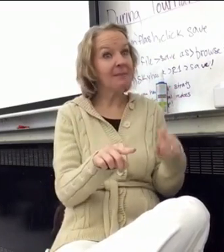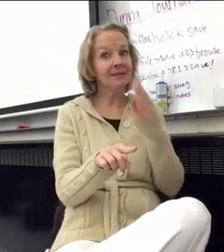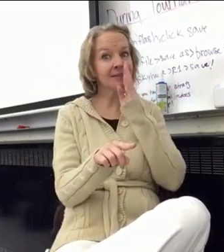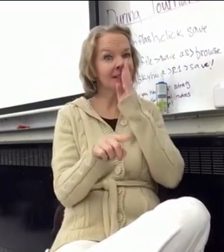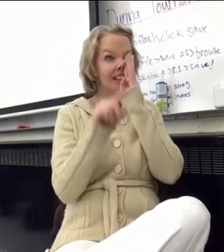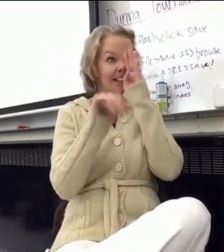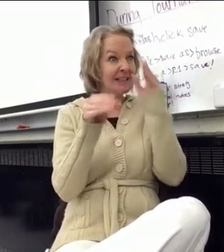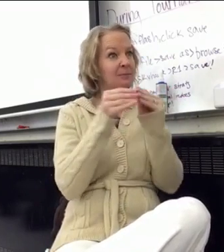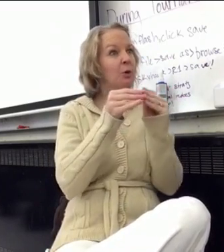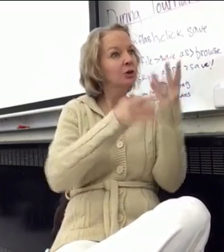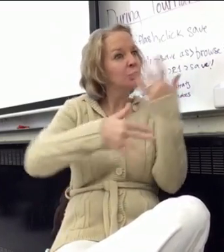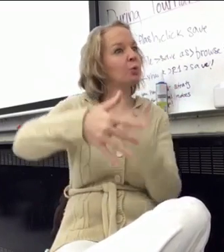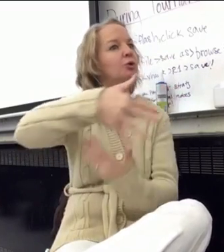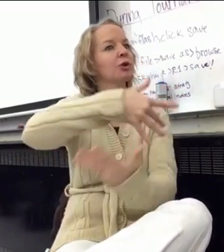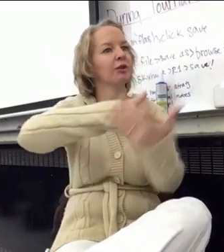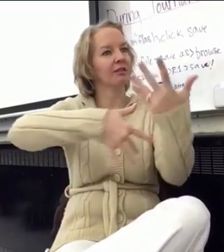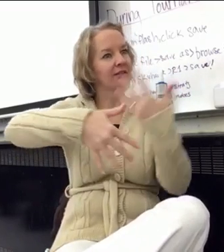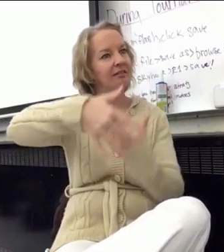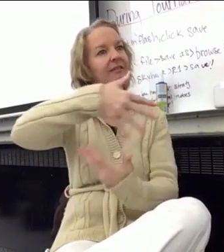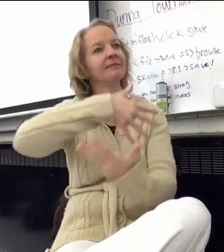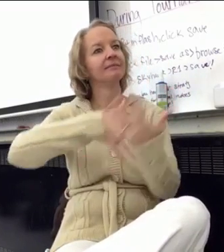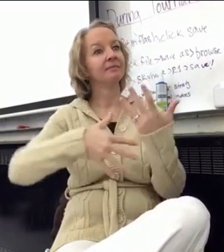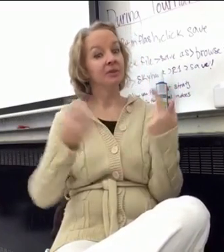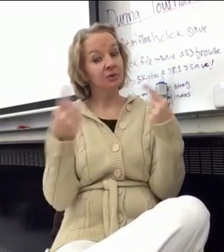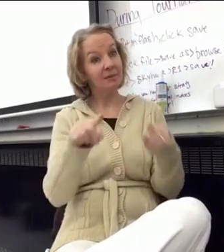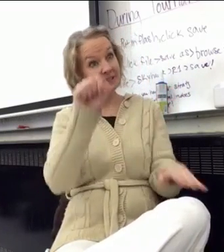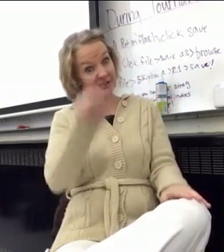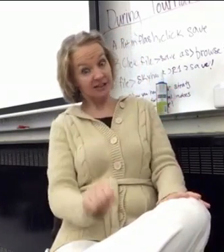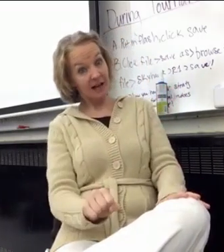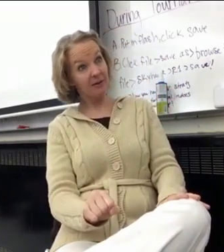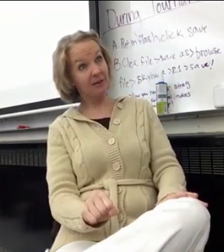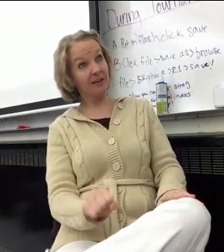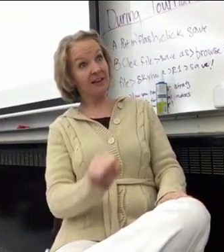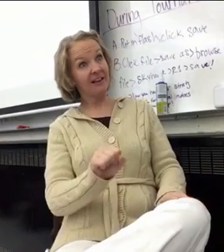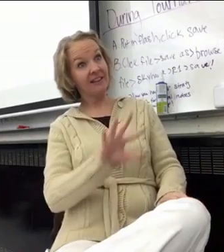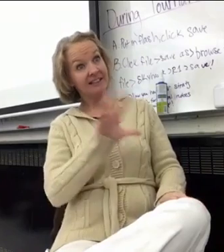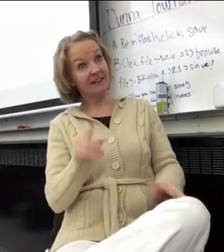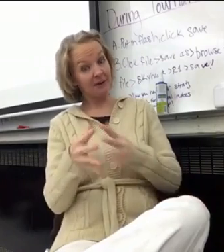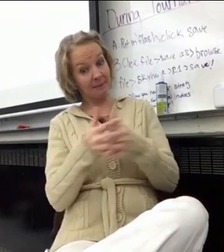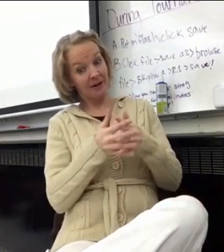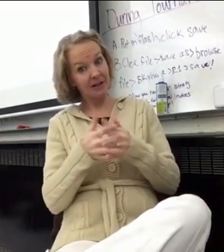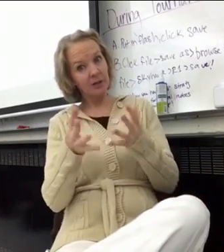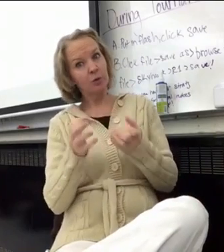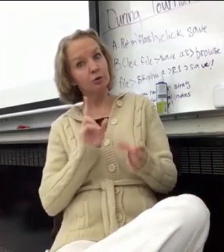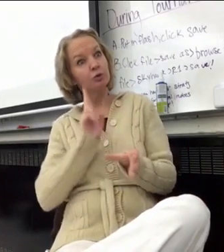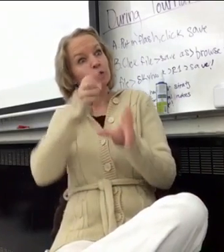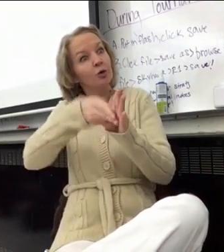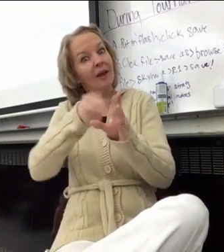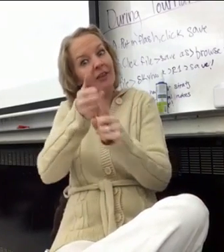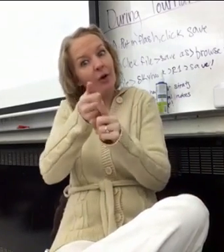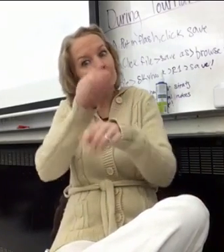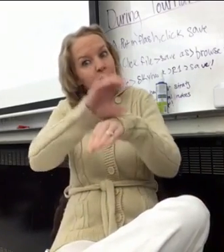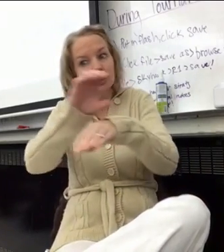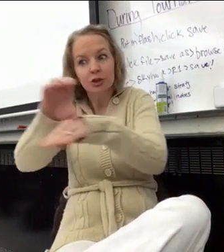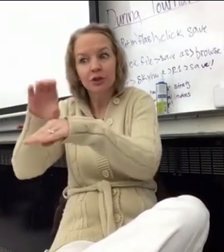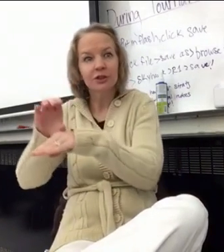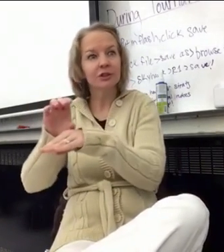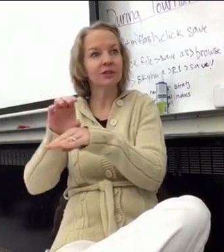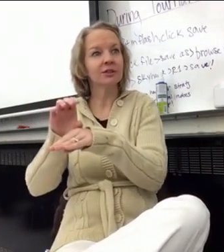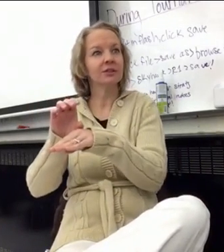be a social effect. So what's going to happen is in the South, these African Americans are going to want to be able to join their own churches that are going to